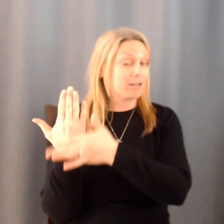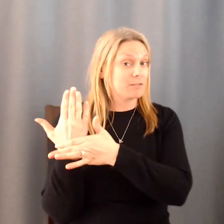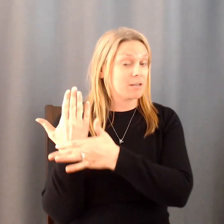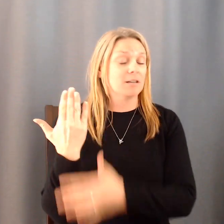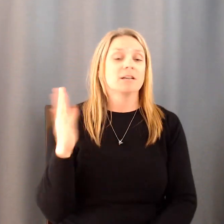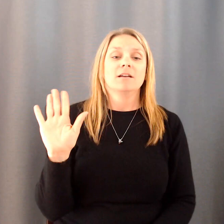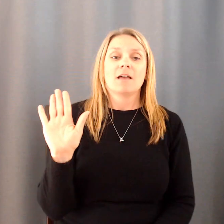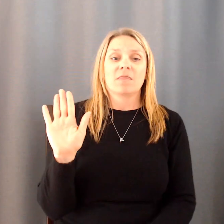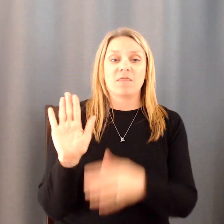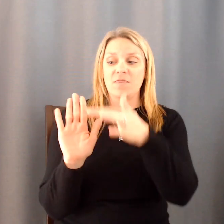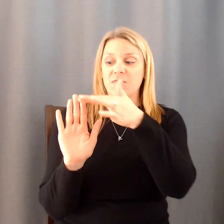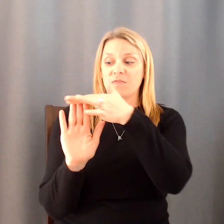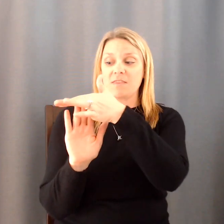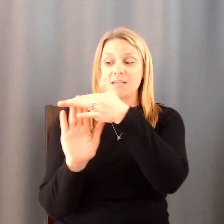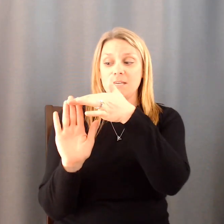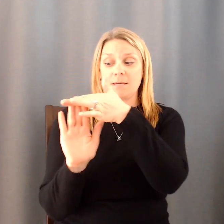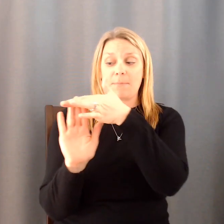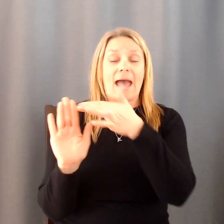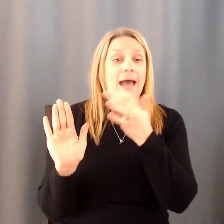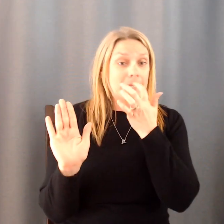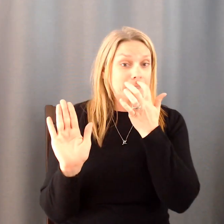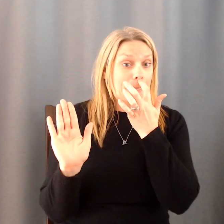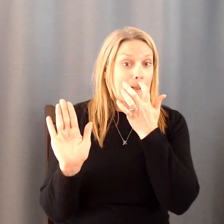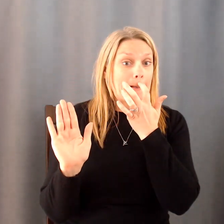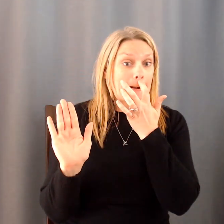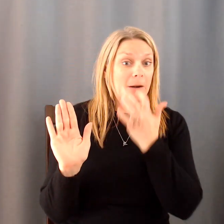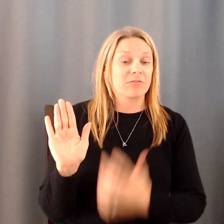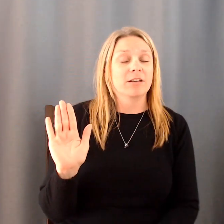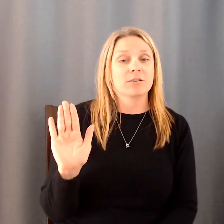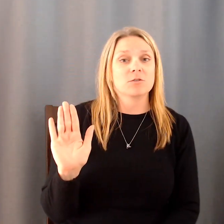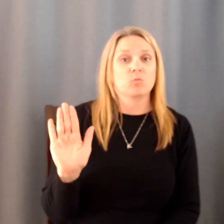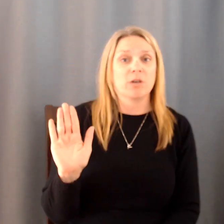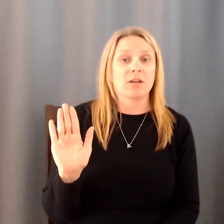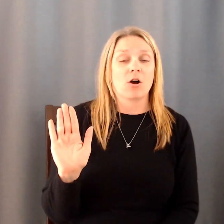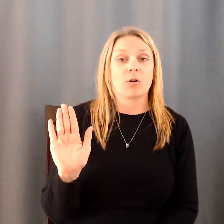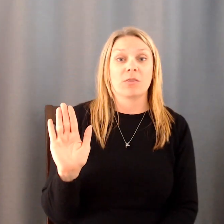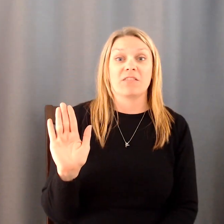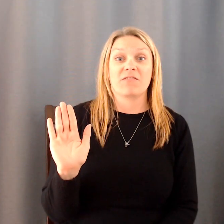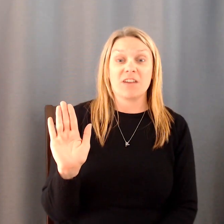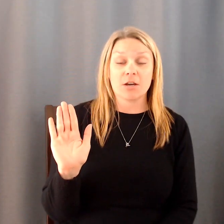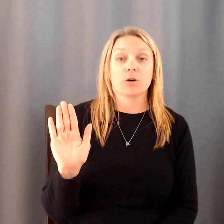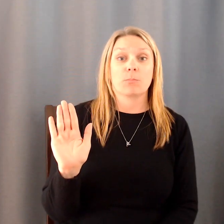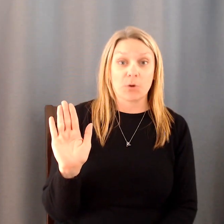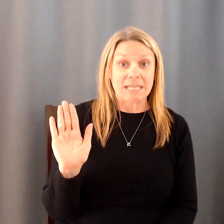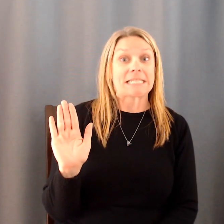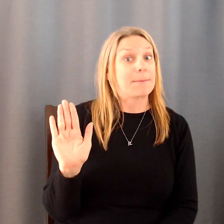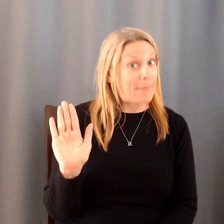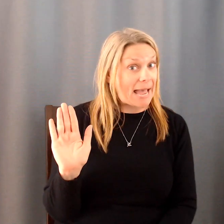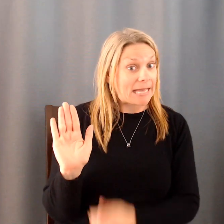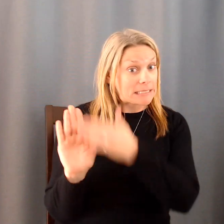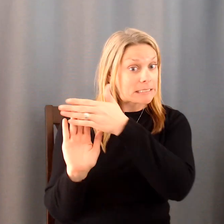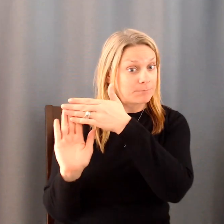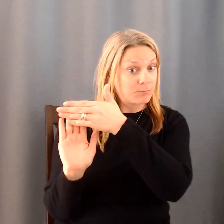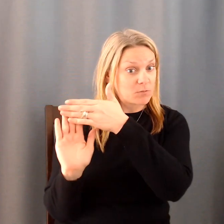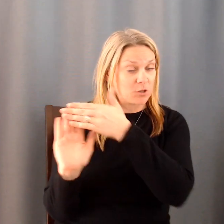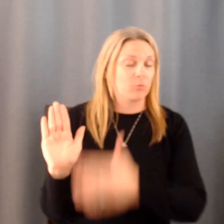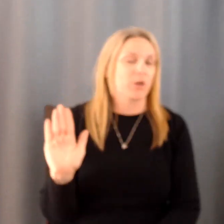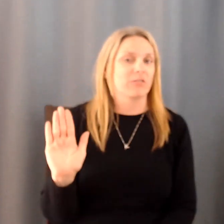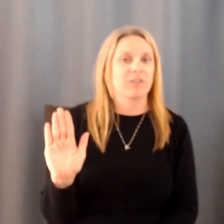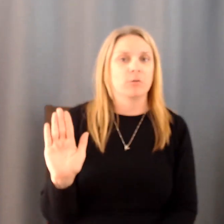are. The pads on our fingers we call the fingerprint pads, so where your fingerprints